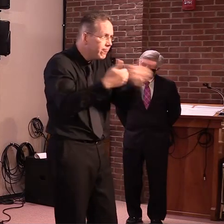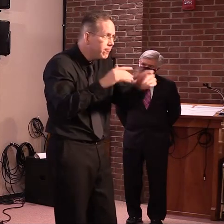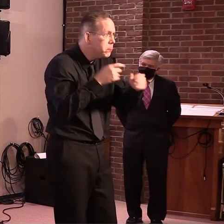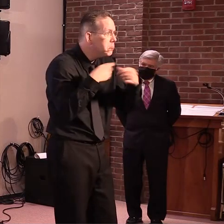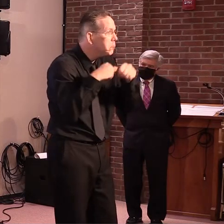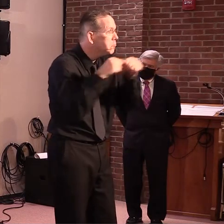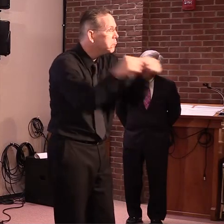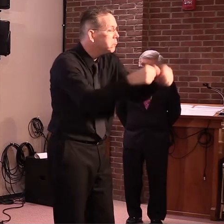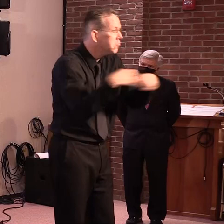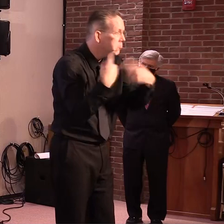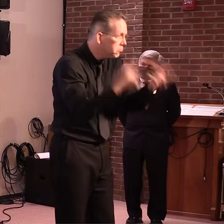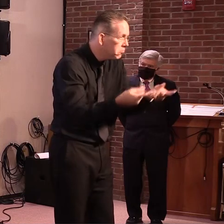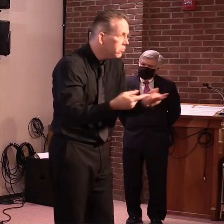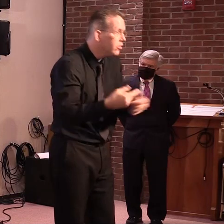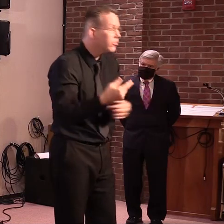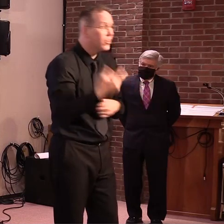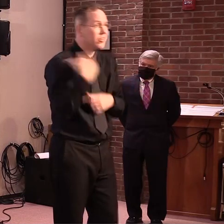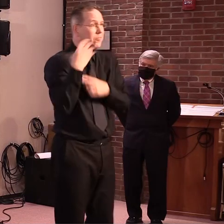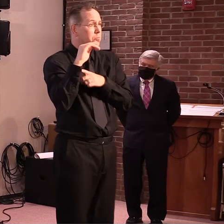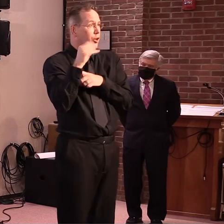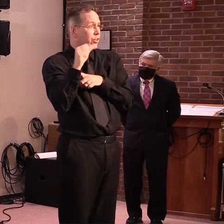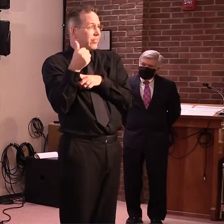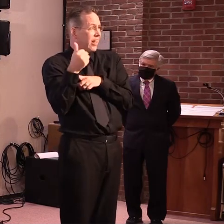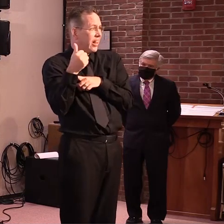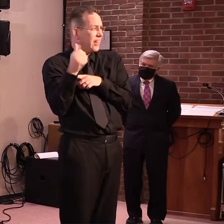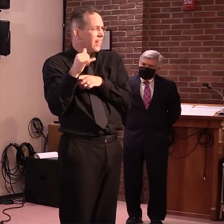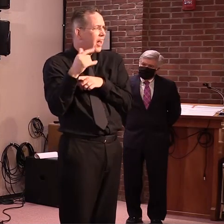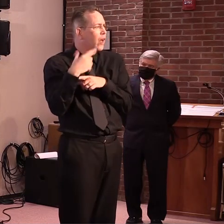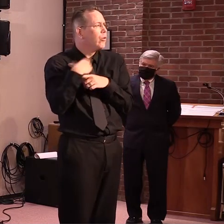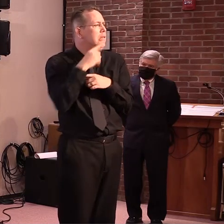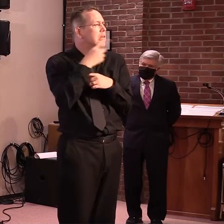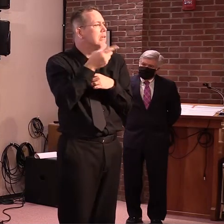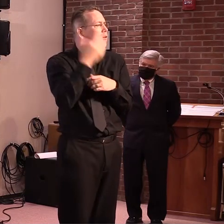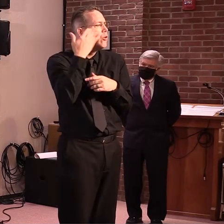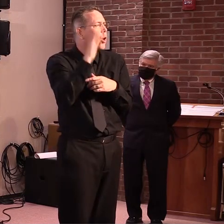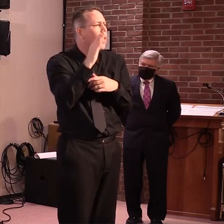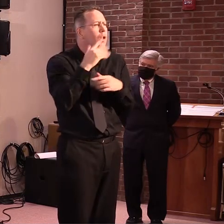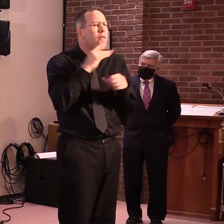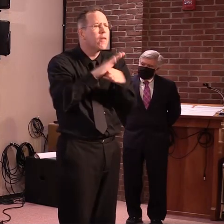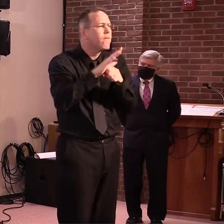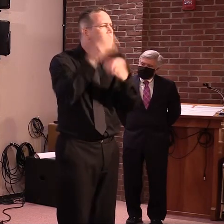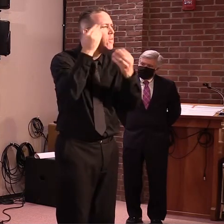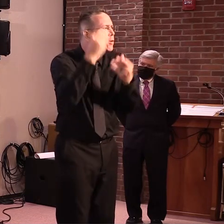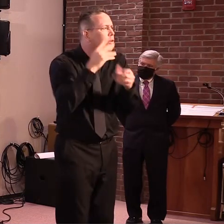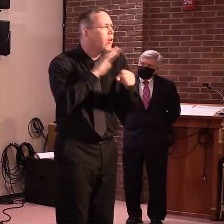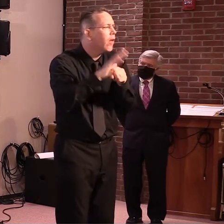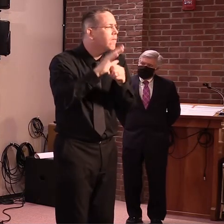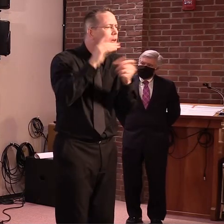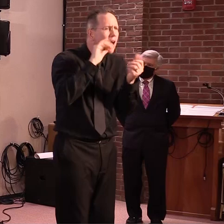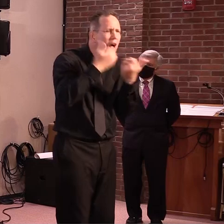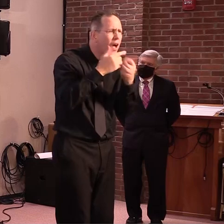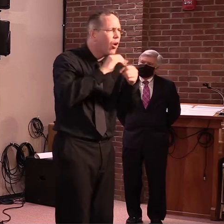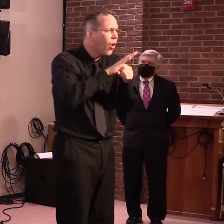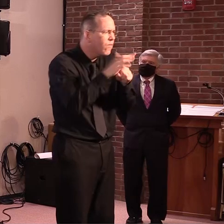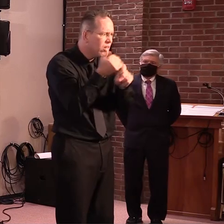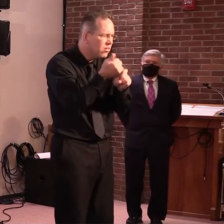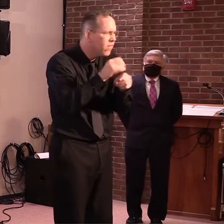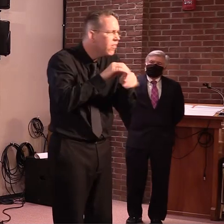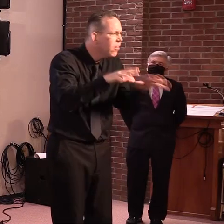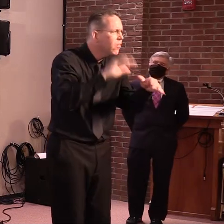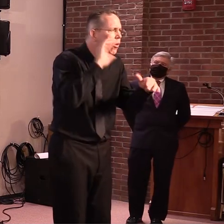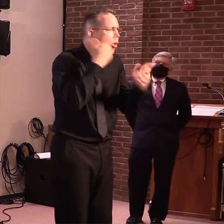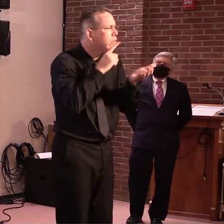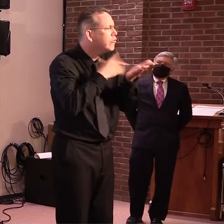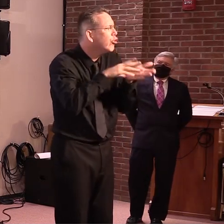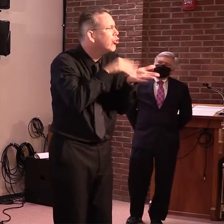traced further at that point in time. But that's exactly what we're doing today, just tracing. As soon as we see an outbreak